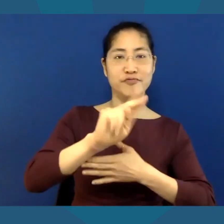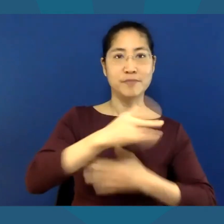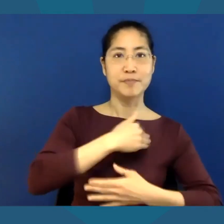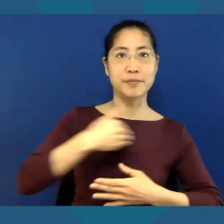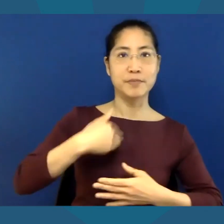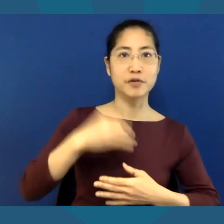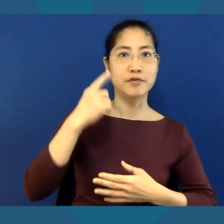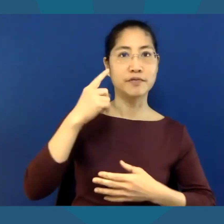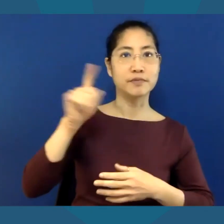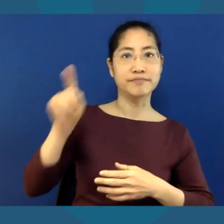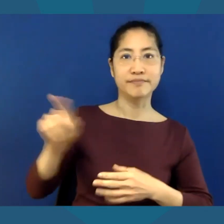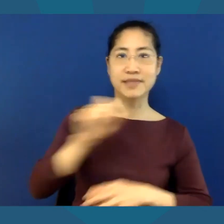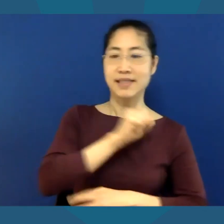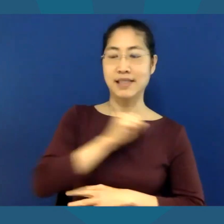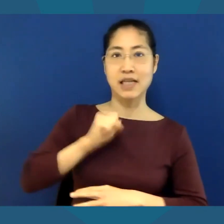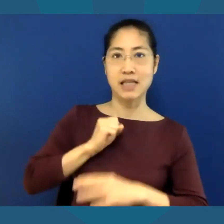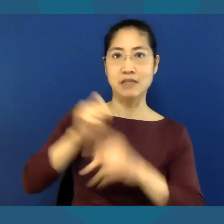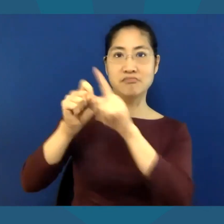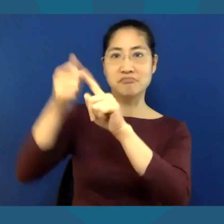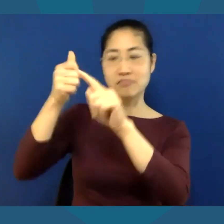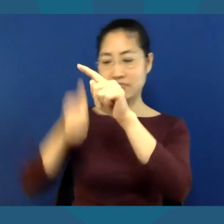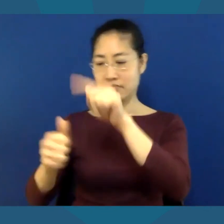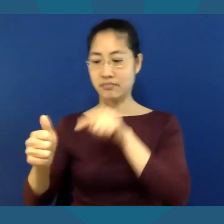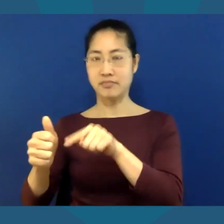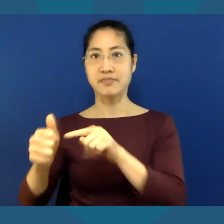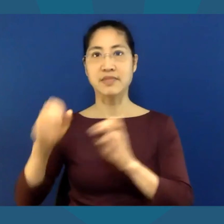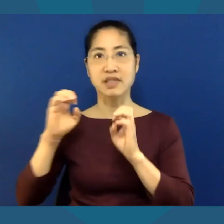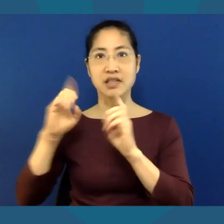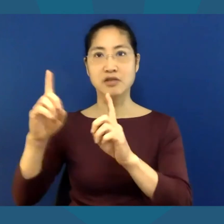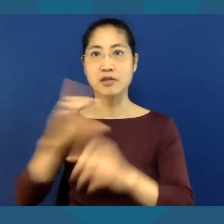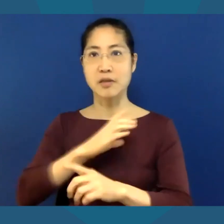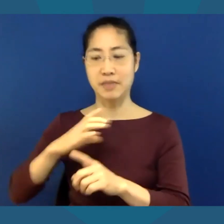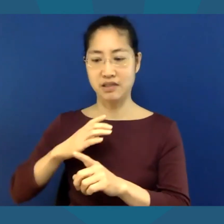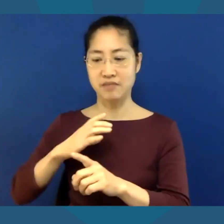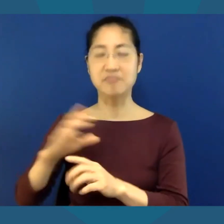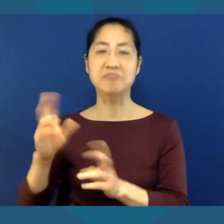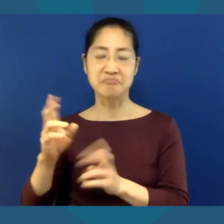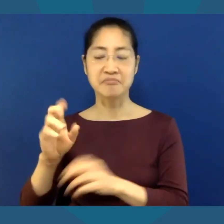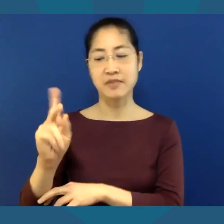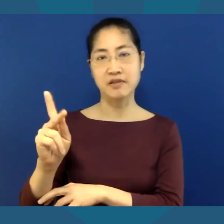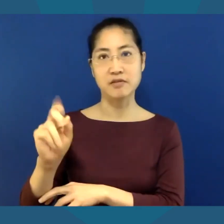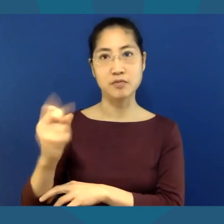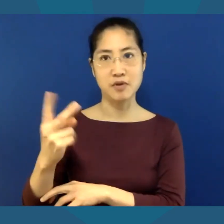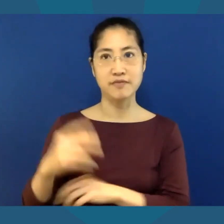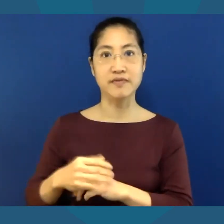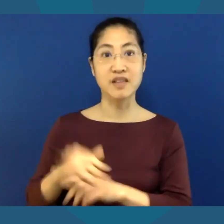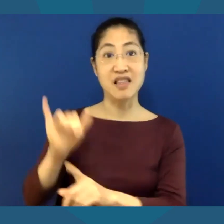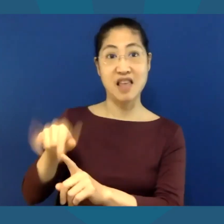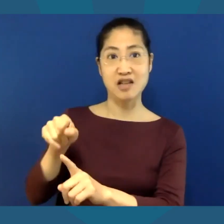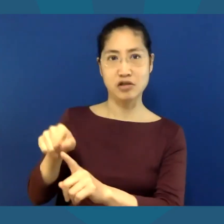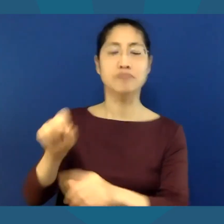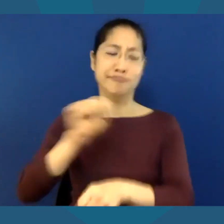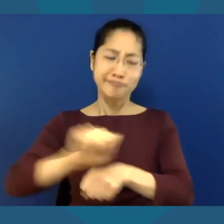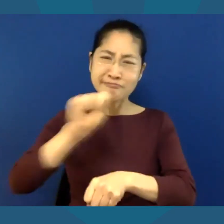She serves as the ranking member of the Senate Education K-12 Committee, where